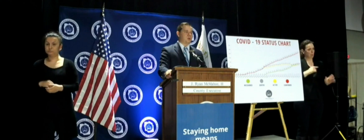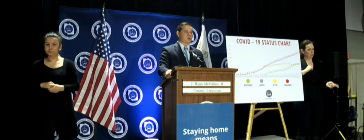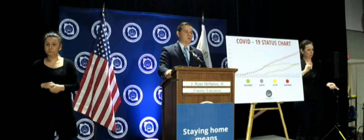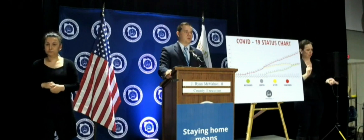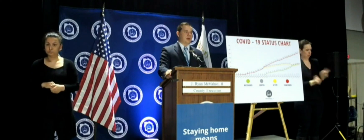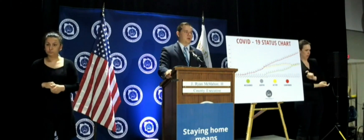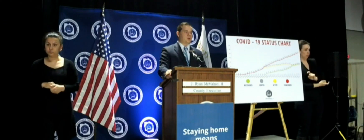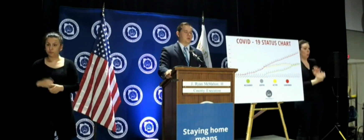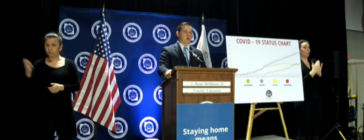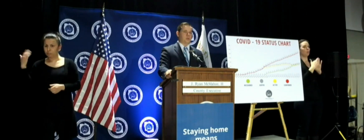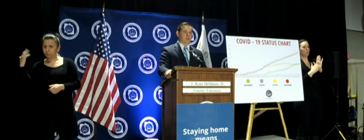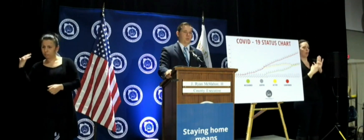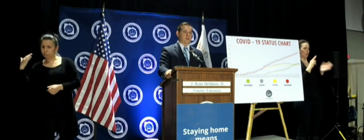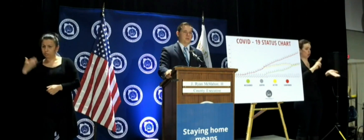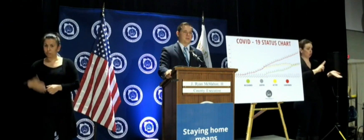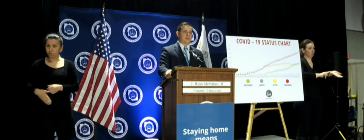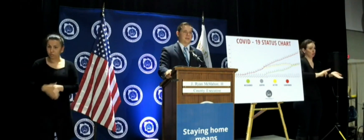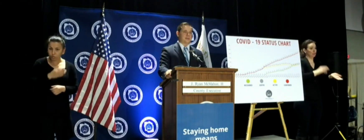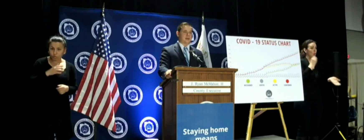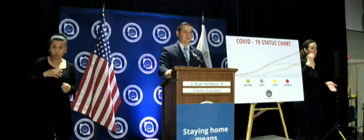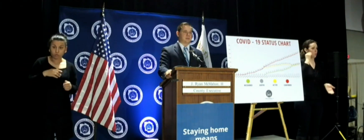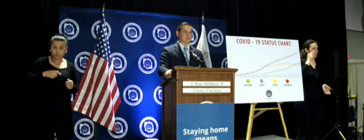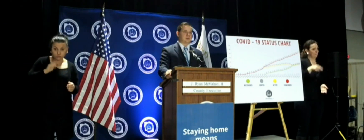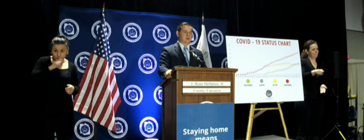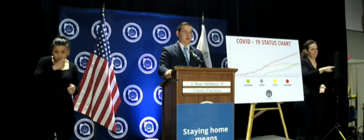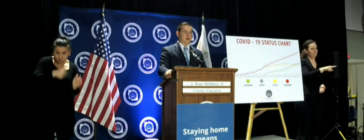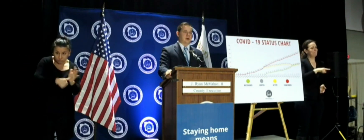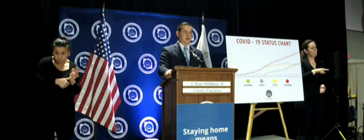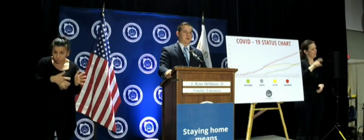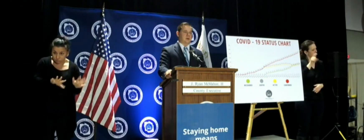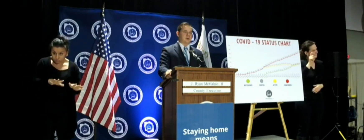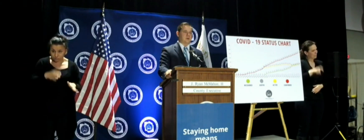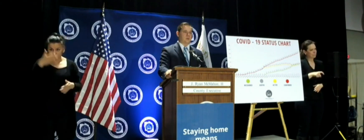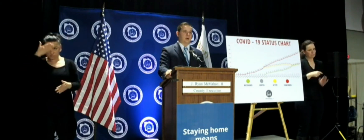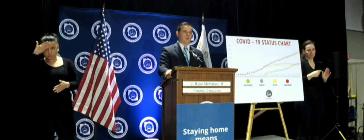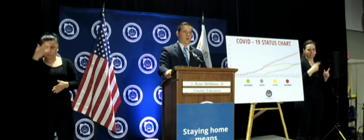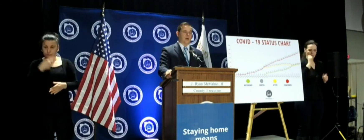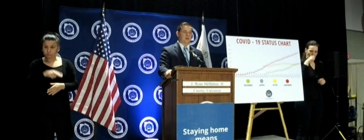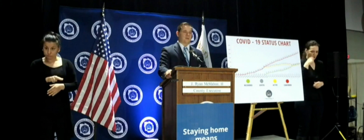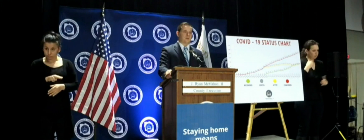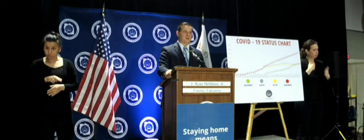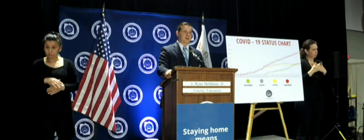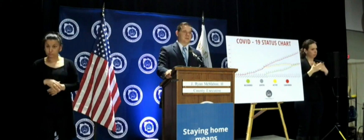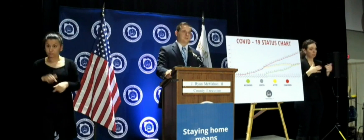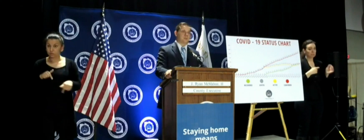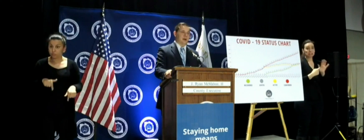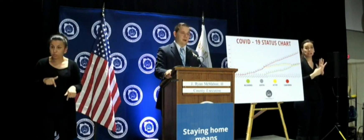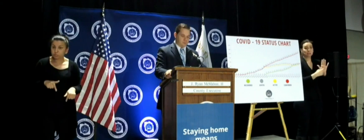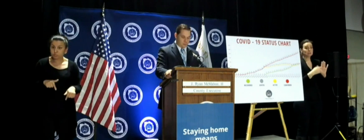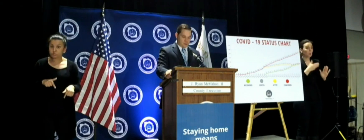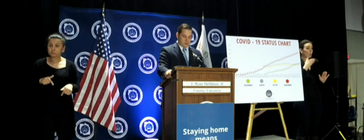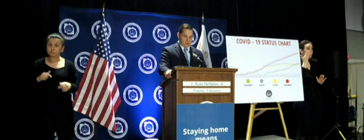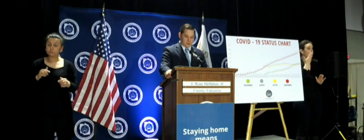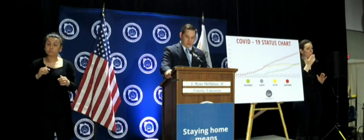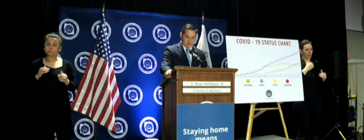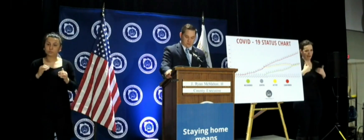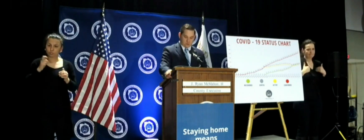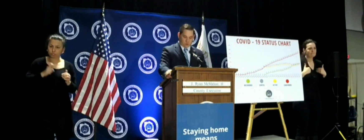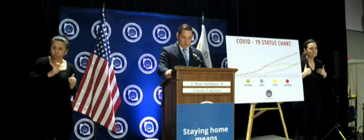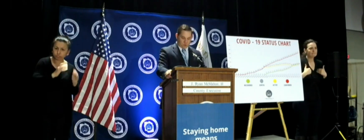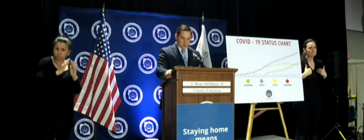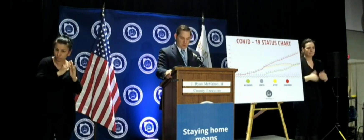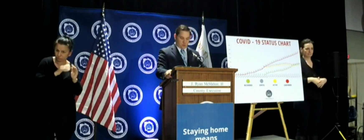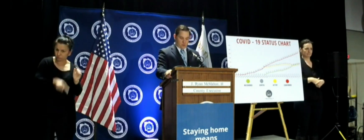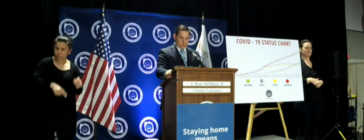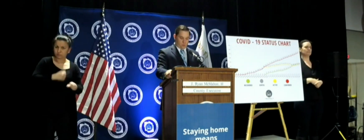partners so that nursing home employees can get a test no matter what, even if they're asymptomatic. So that's something